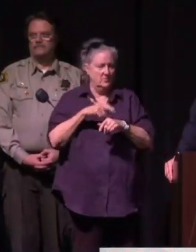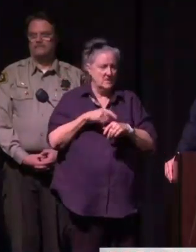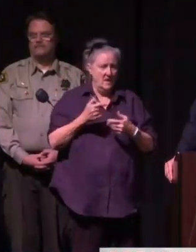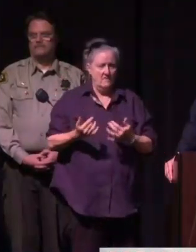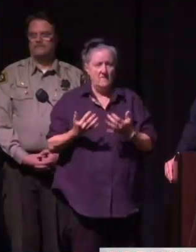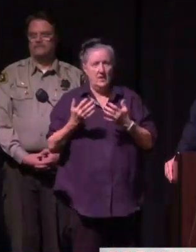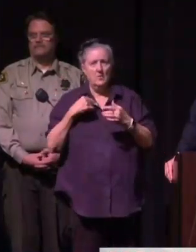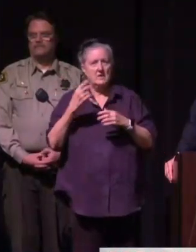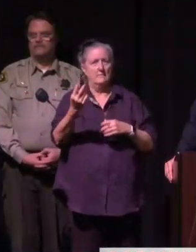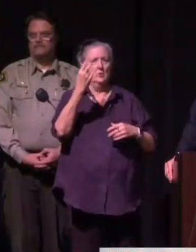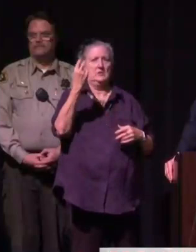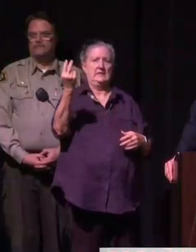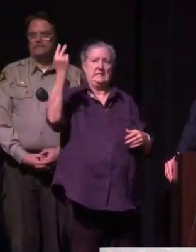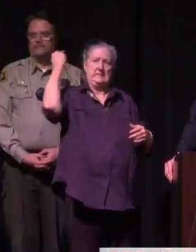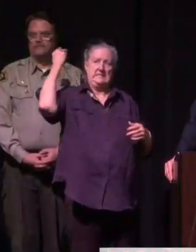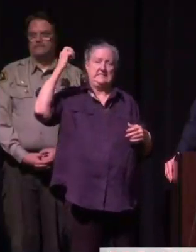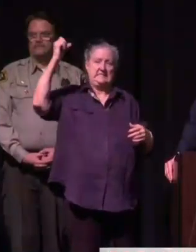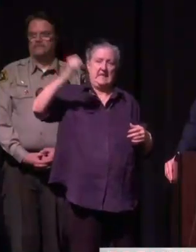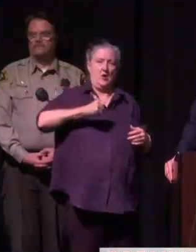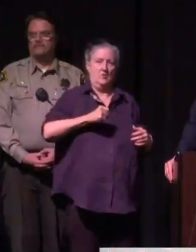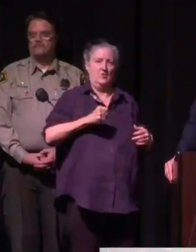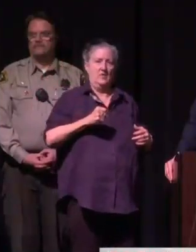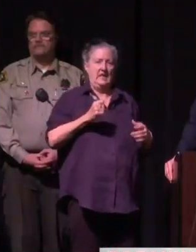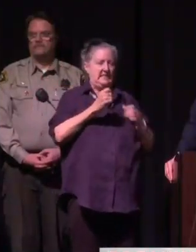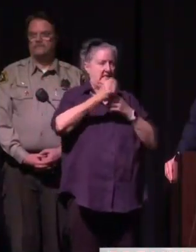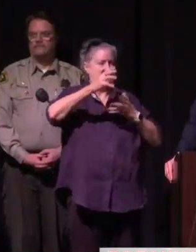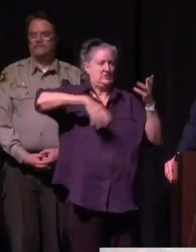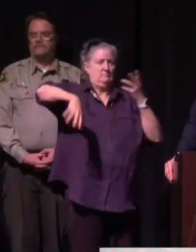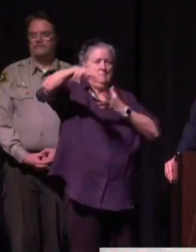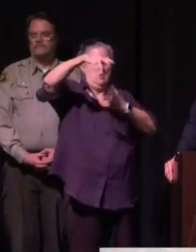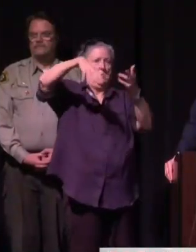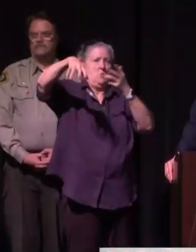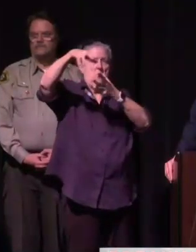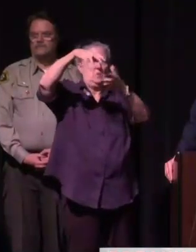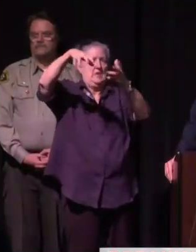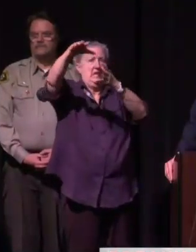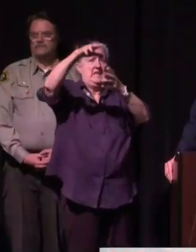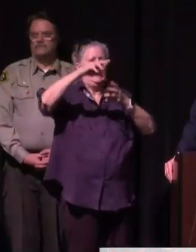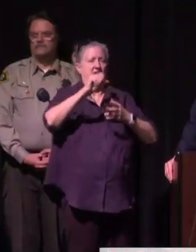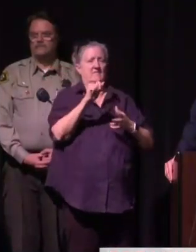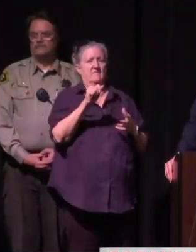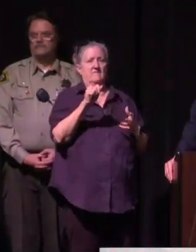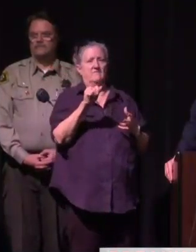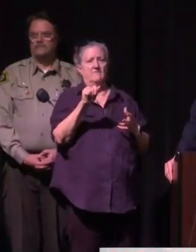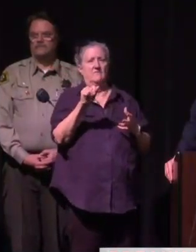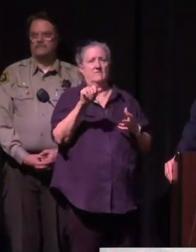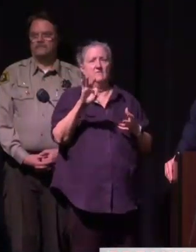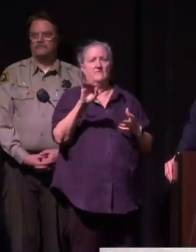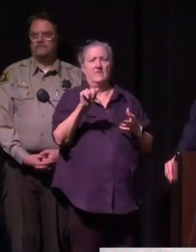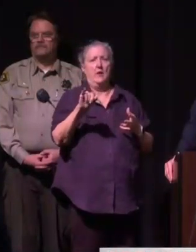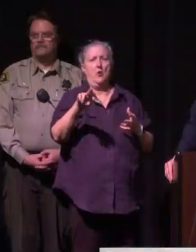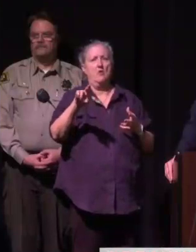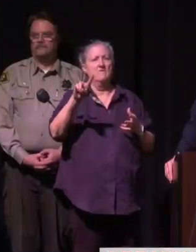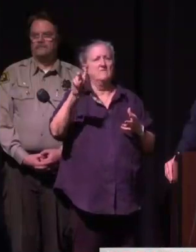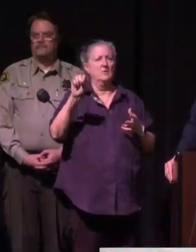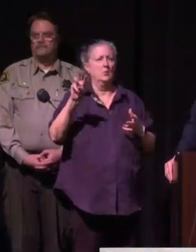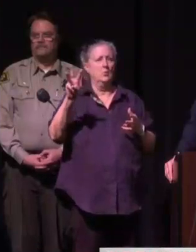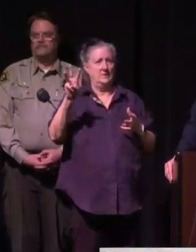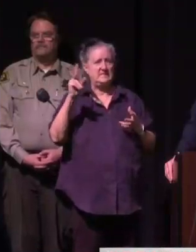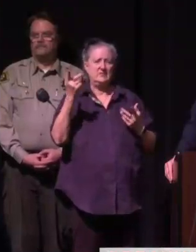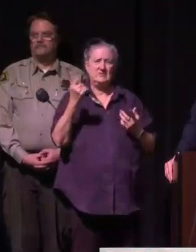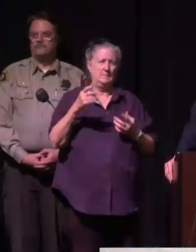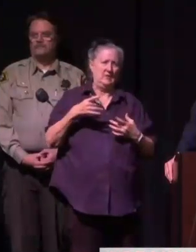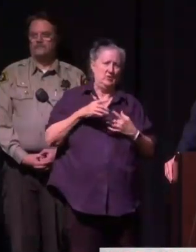I'm looking to the south and getting smoke in the Fairview area. Very first one. So is there something unique about